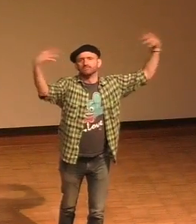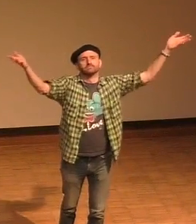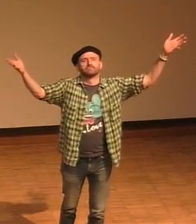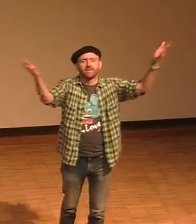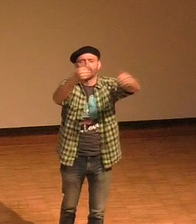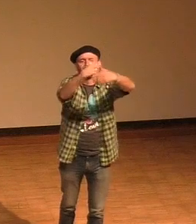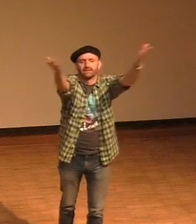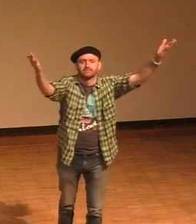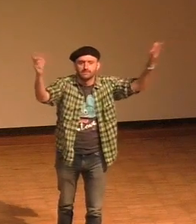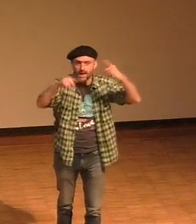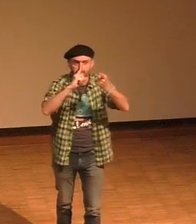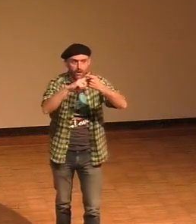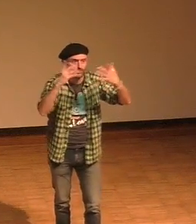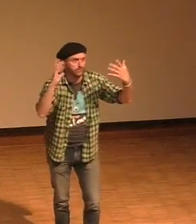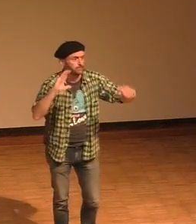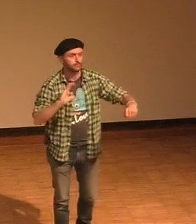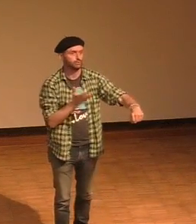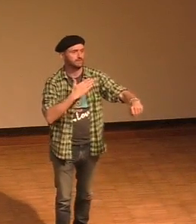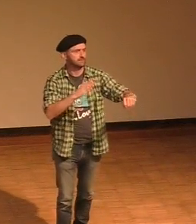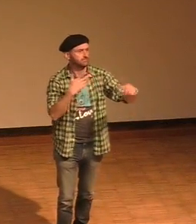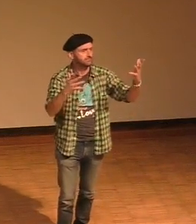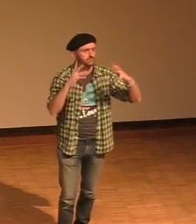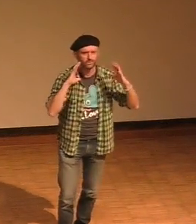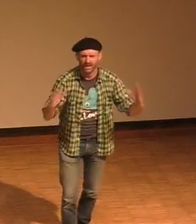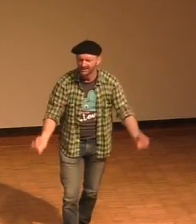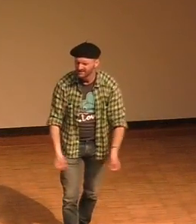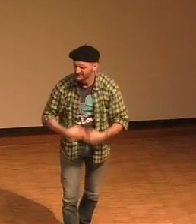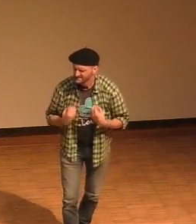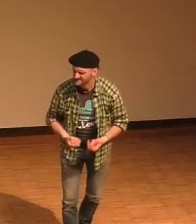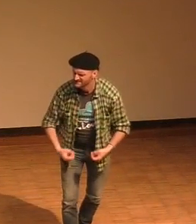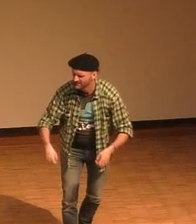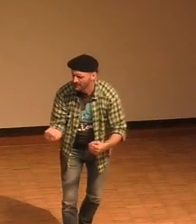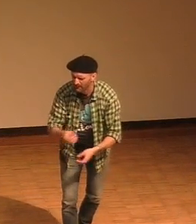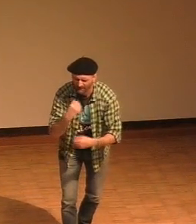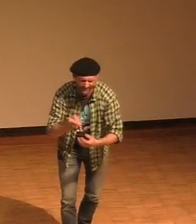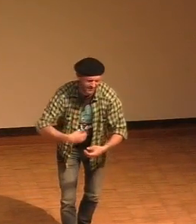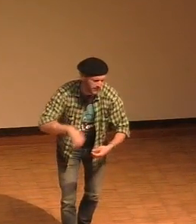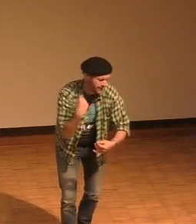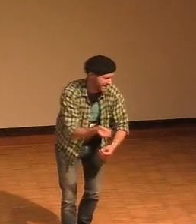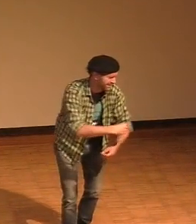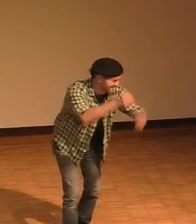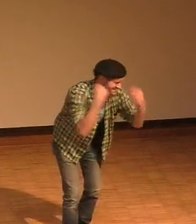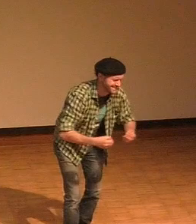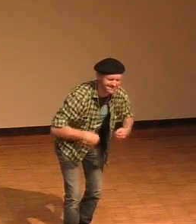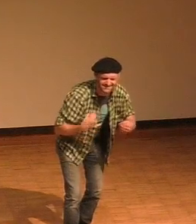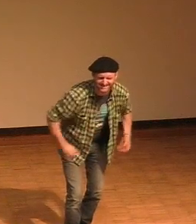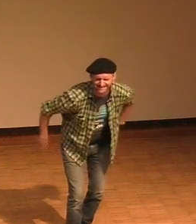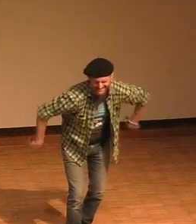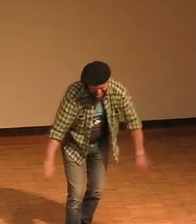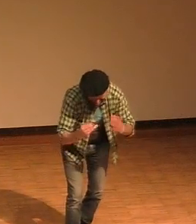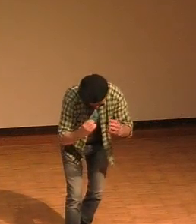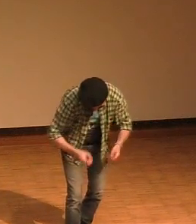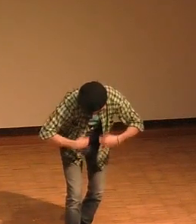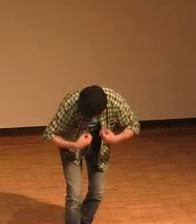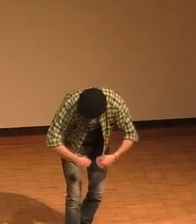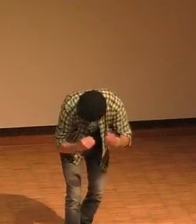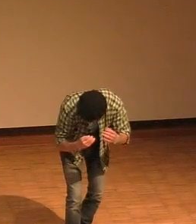and everything is there in the music, and the conductor just brings that out, and